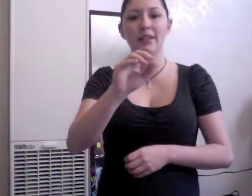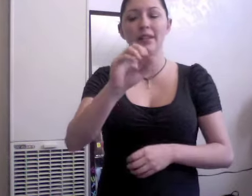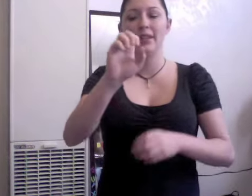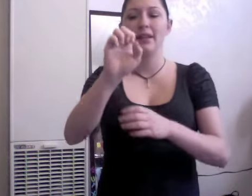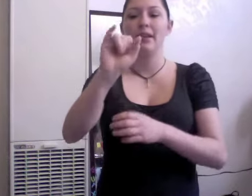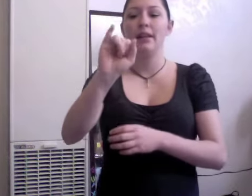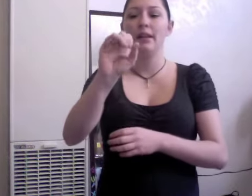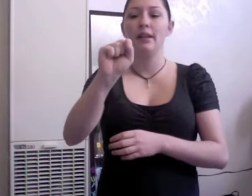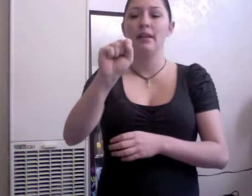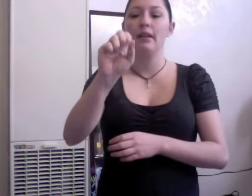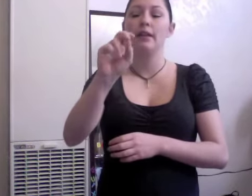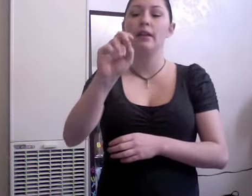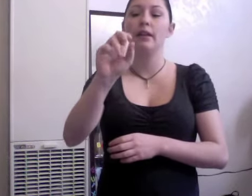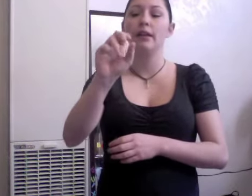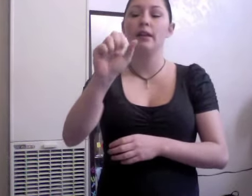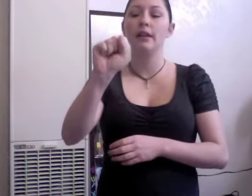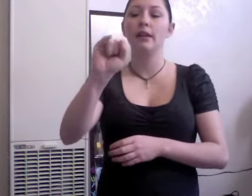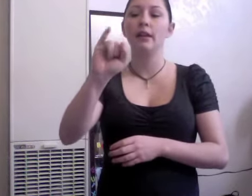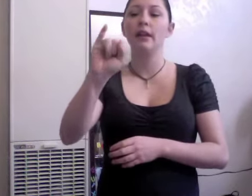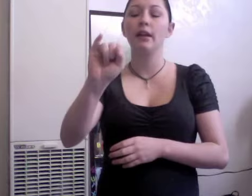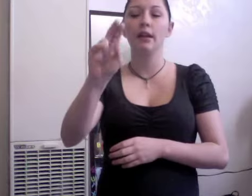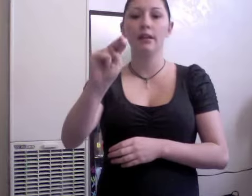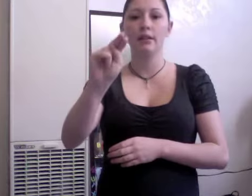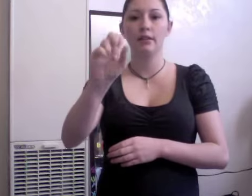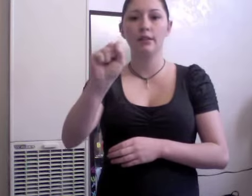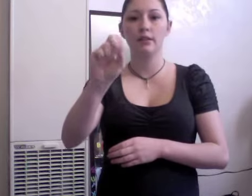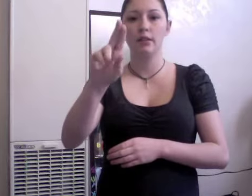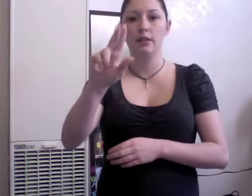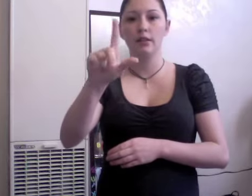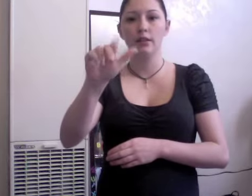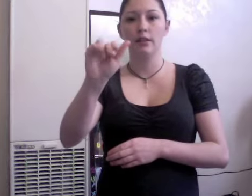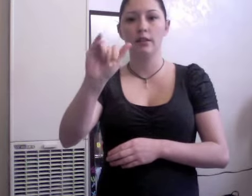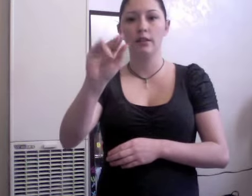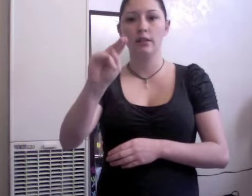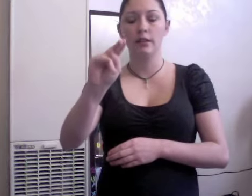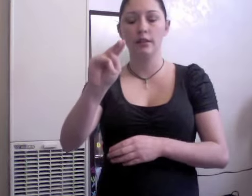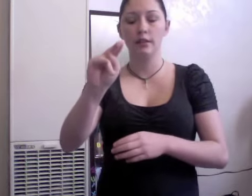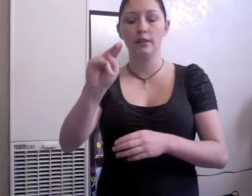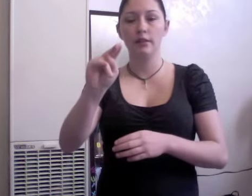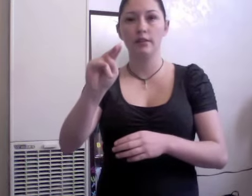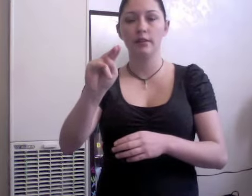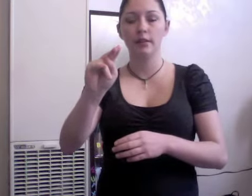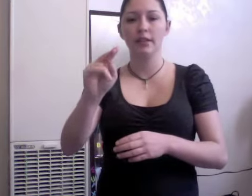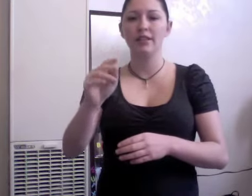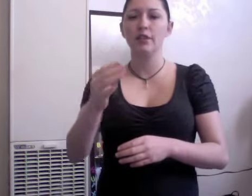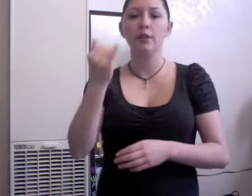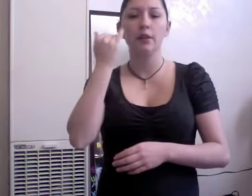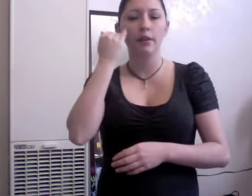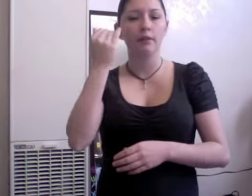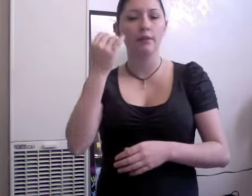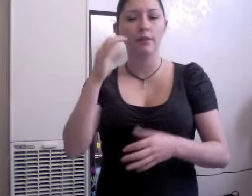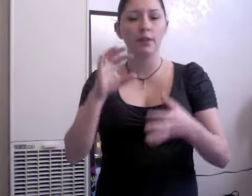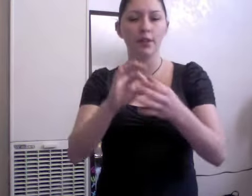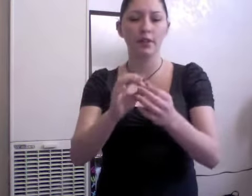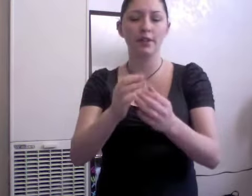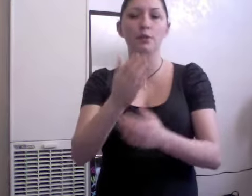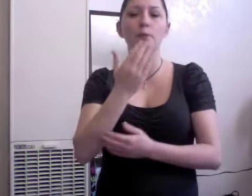it's because their pancreas is not properly functioning to make the production of insulin. Now,